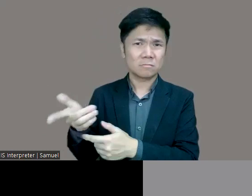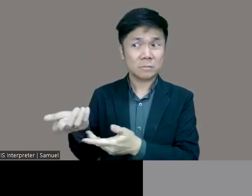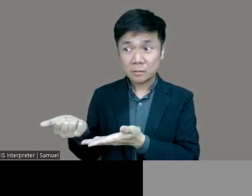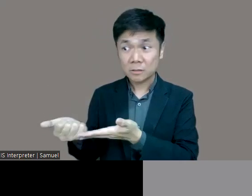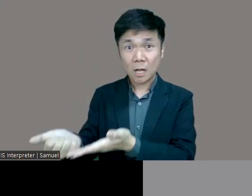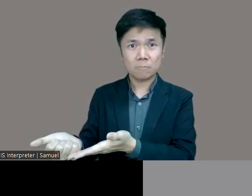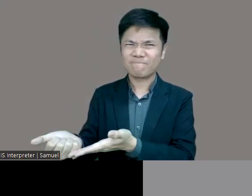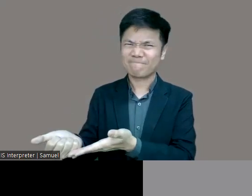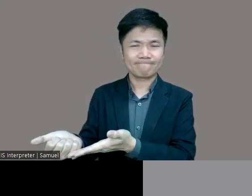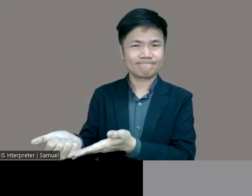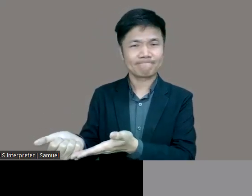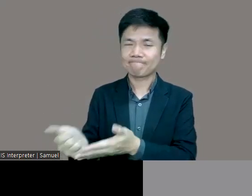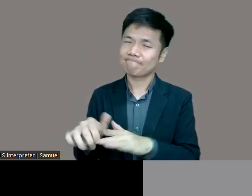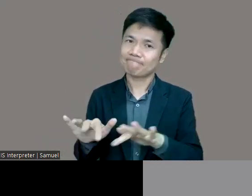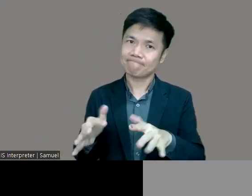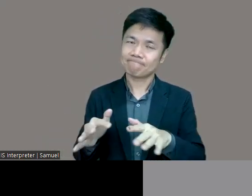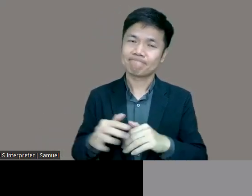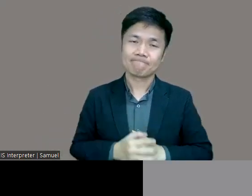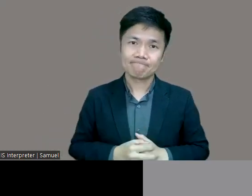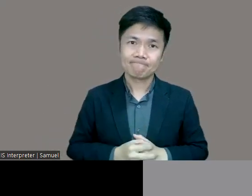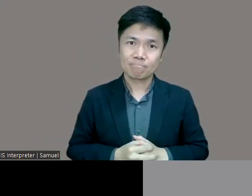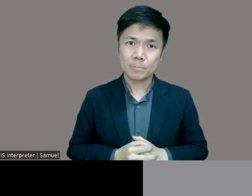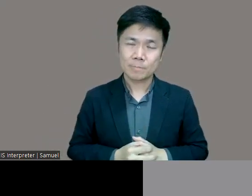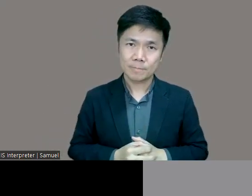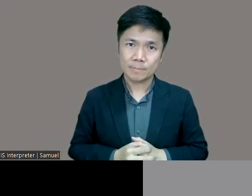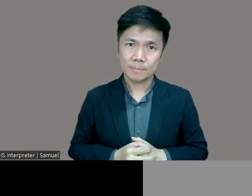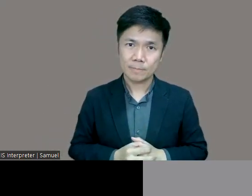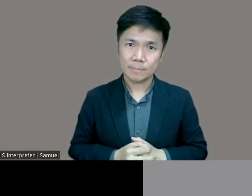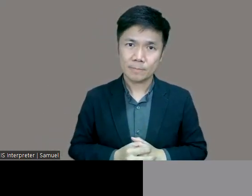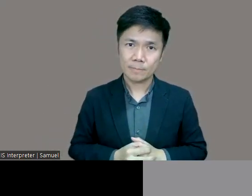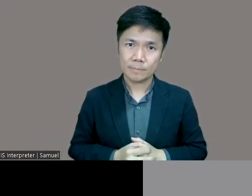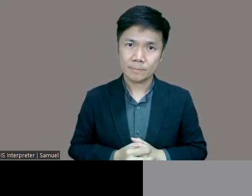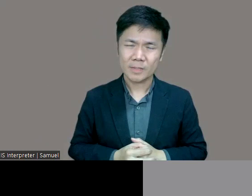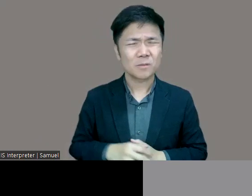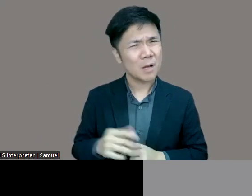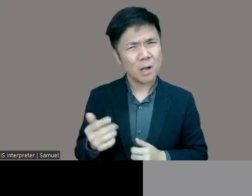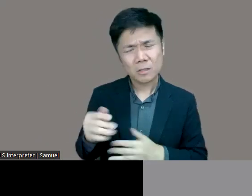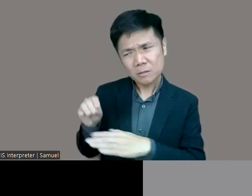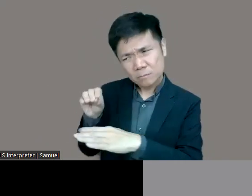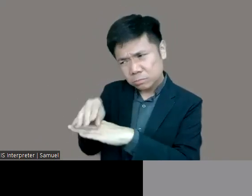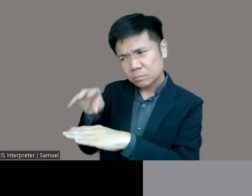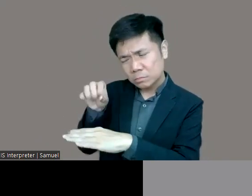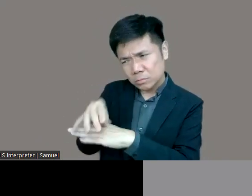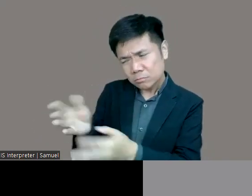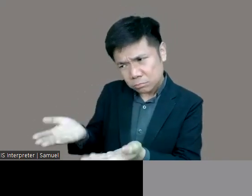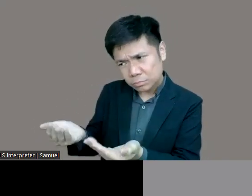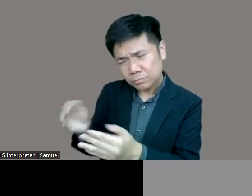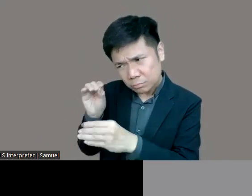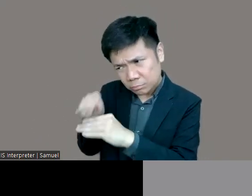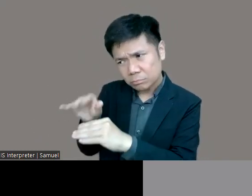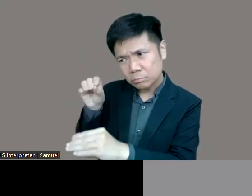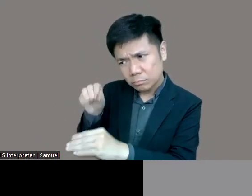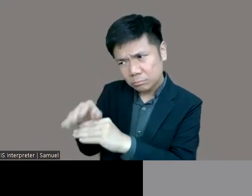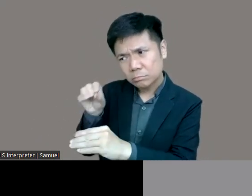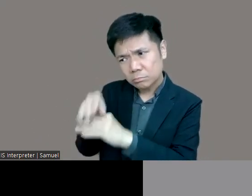of, it's a good thing to bring them out of the trauma, but the issue of bringing them back